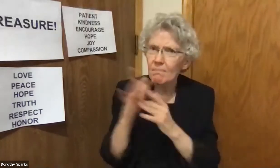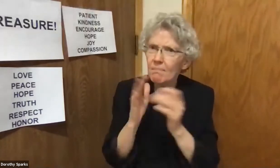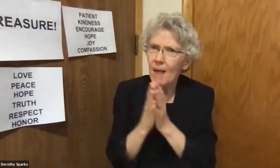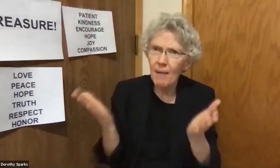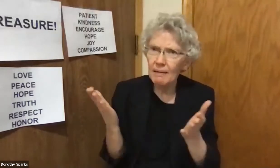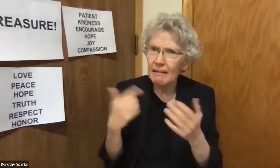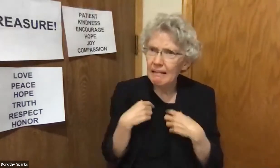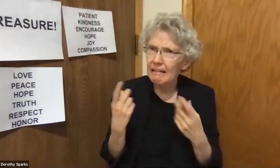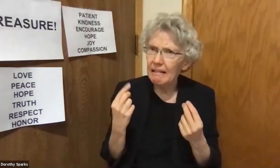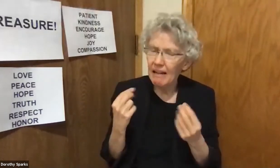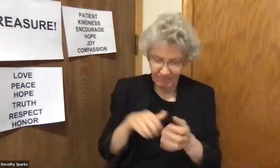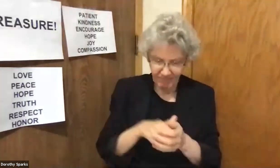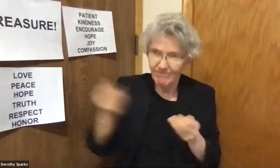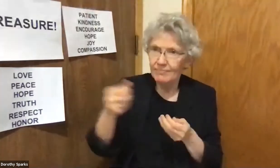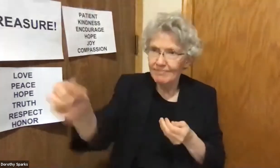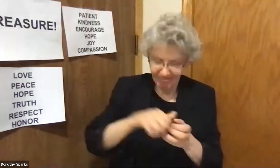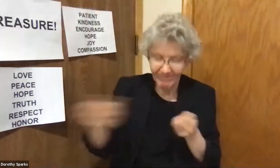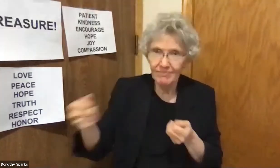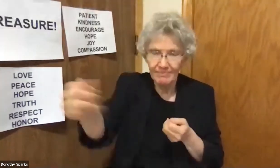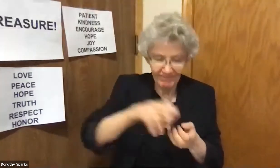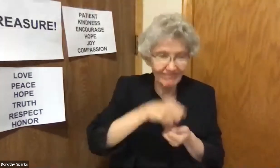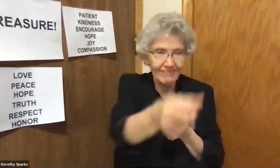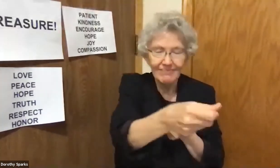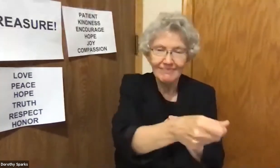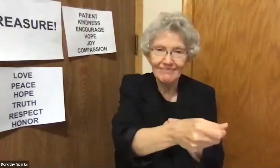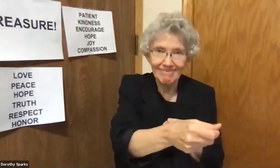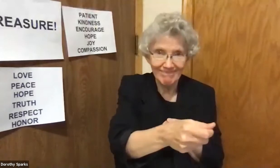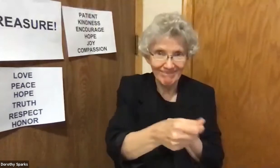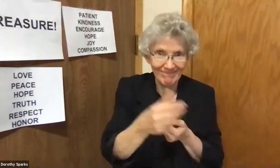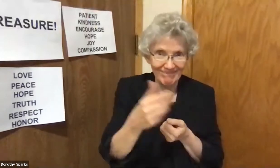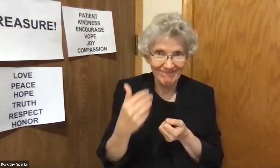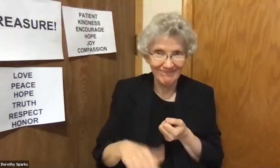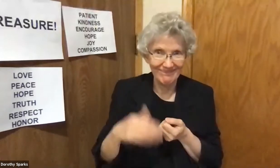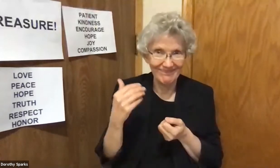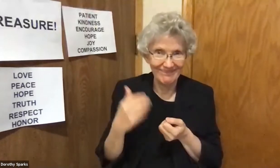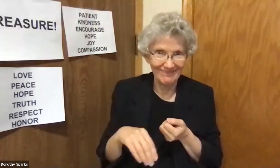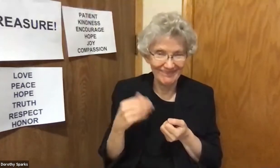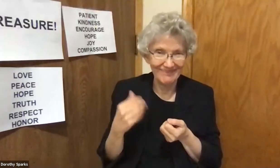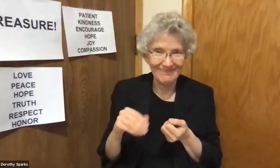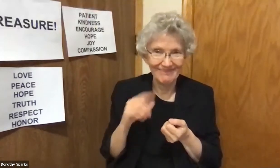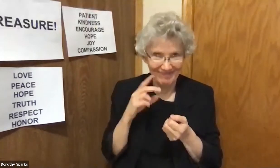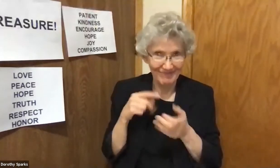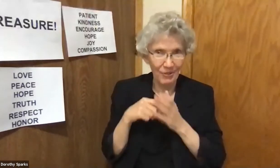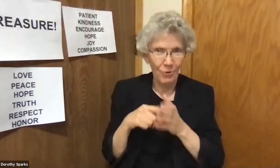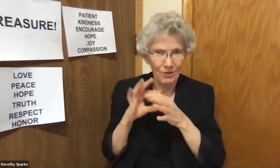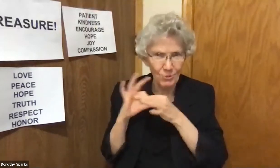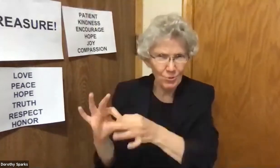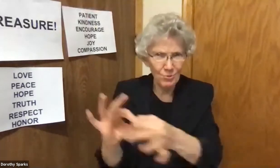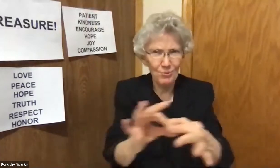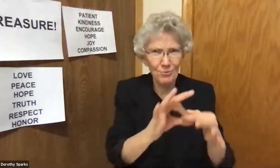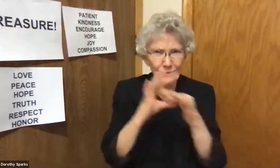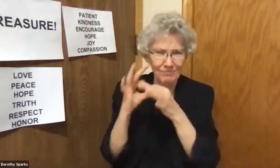well, I noticed that there were other people that didn't have a Bible, so I would tear pages out and share it with them.